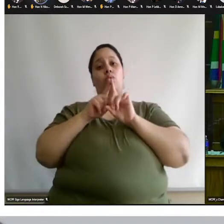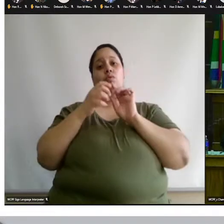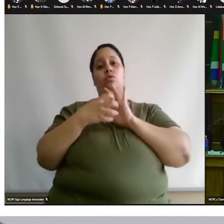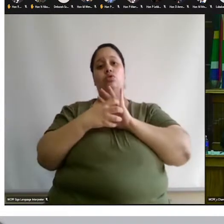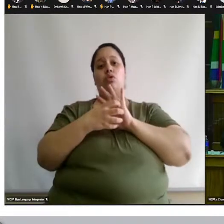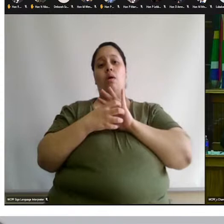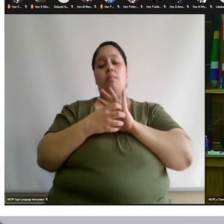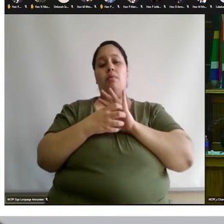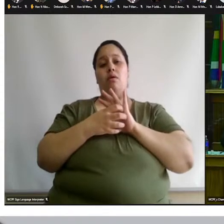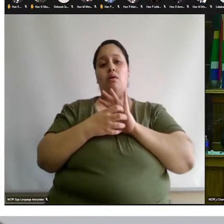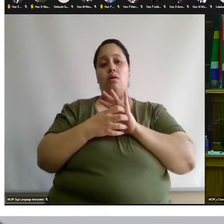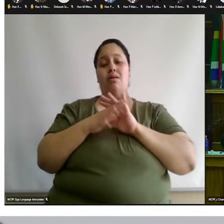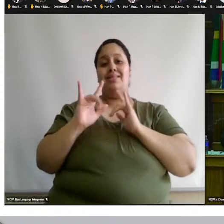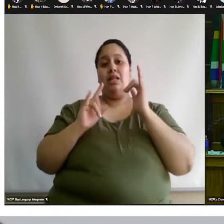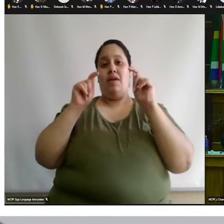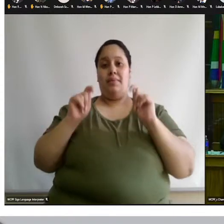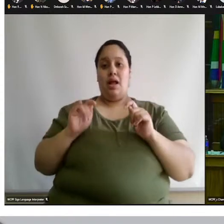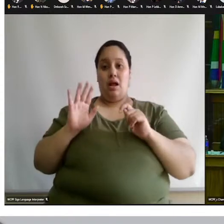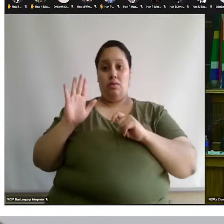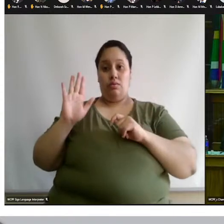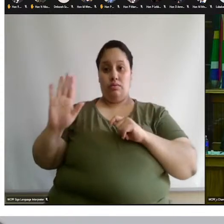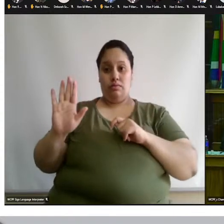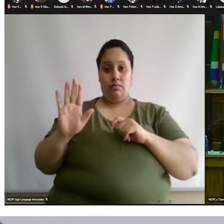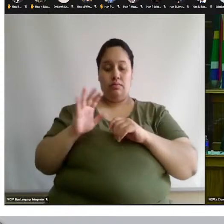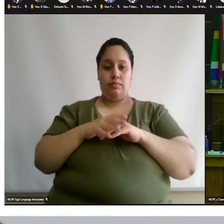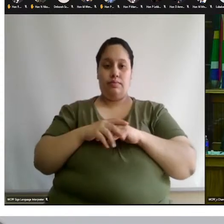City of Cape Town